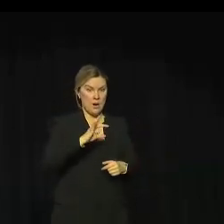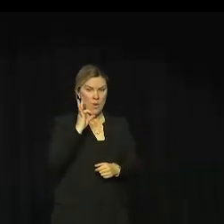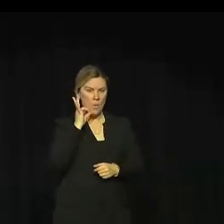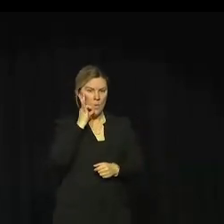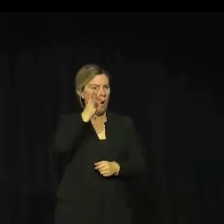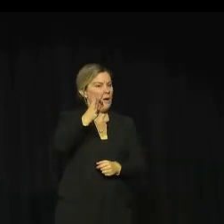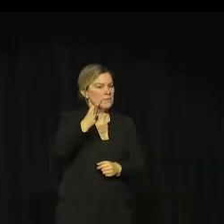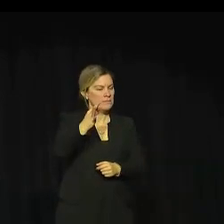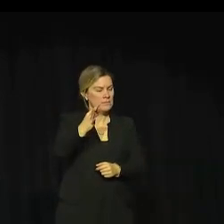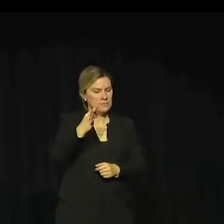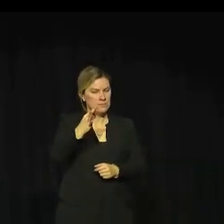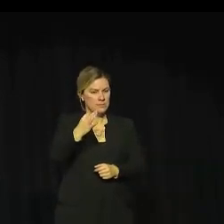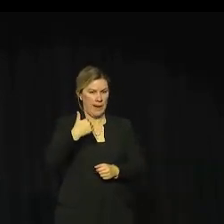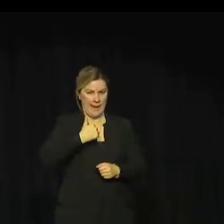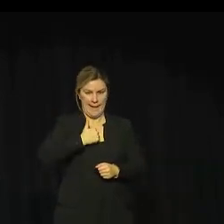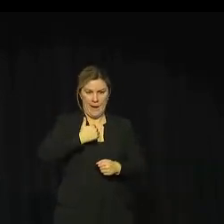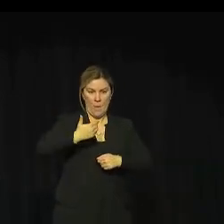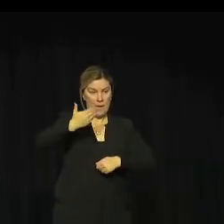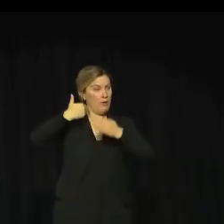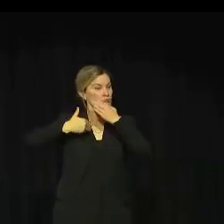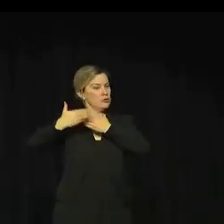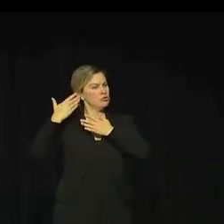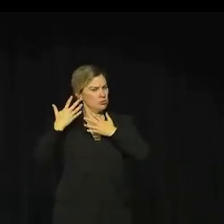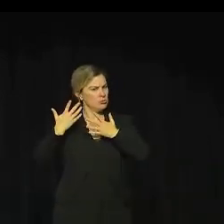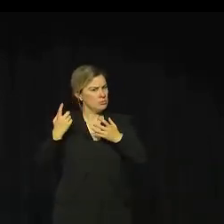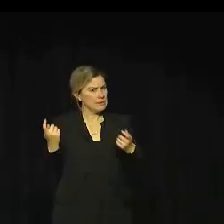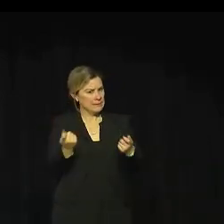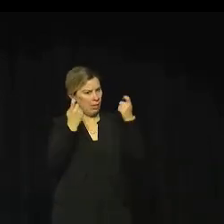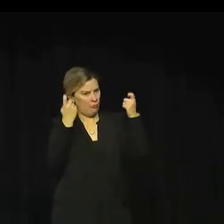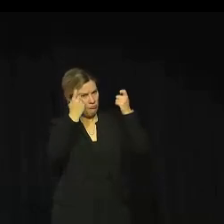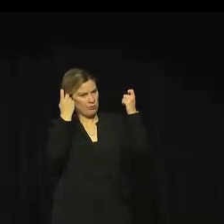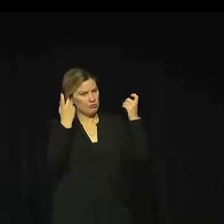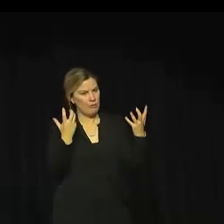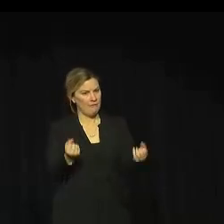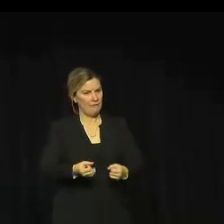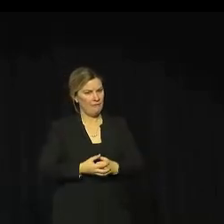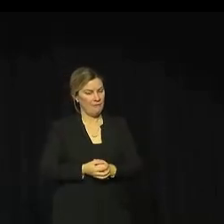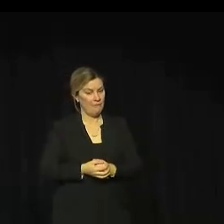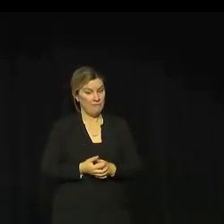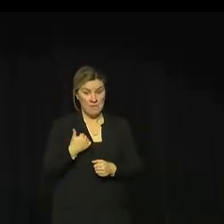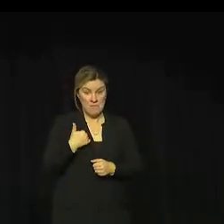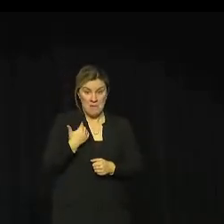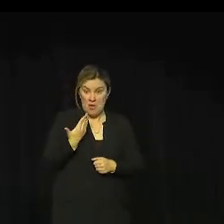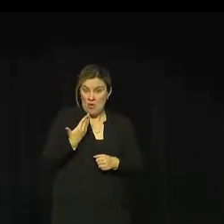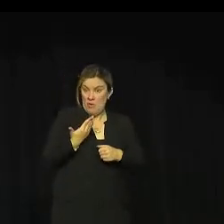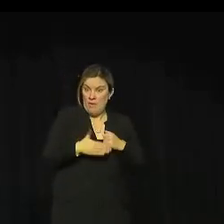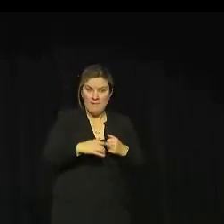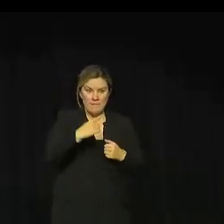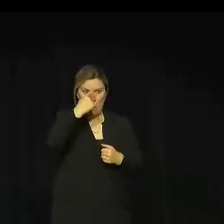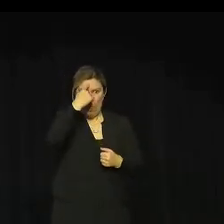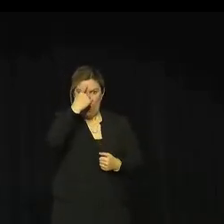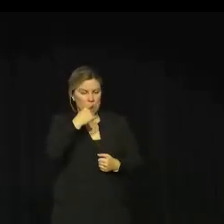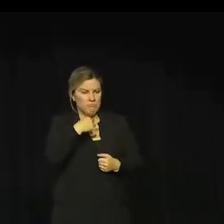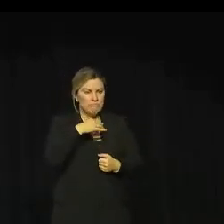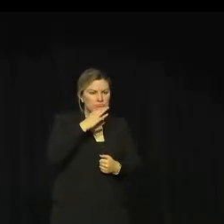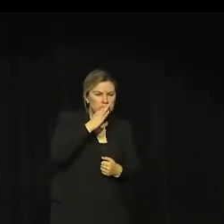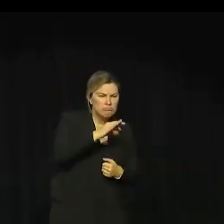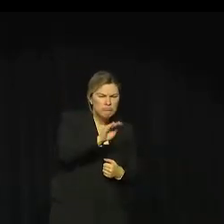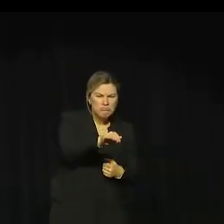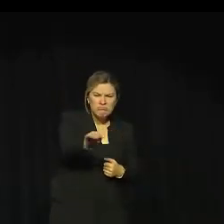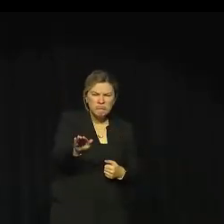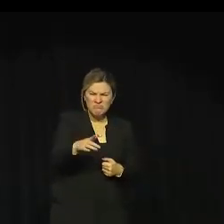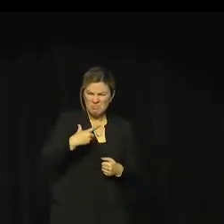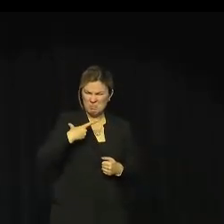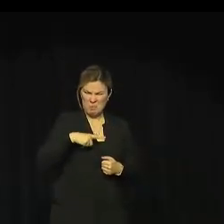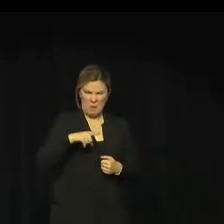our heritage was celebrated. And I never asked a question. I never asked, well, why do